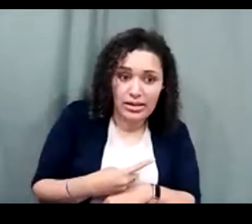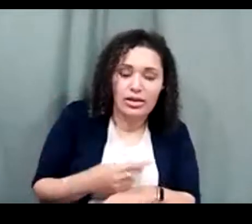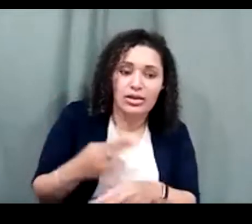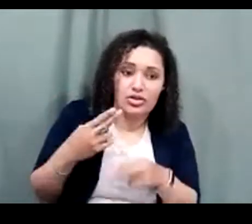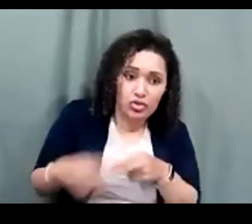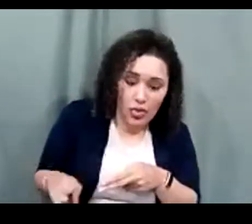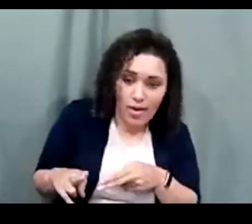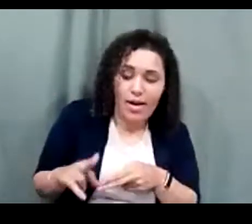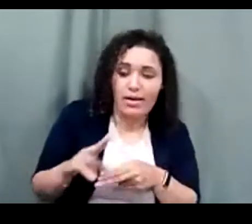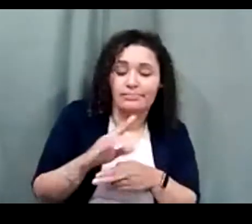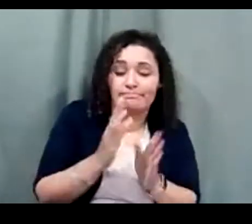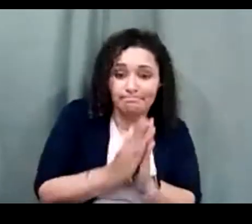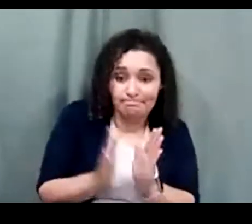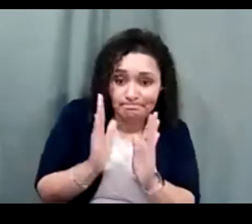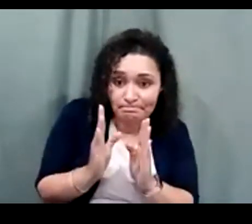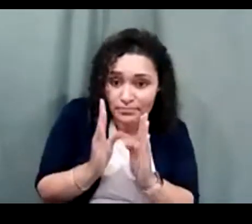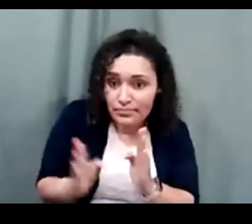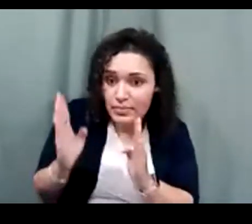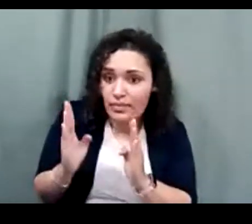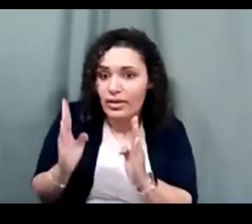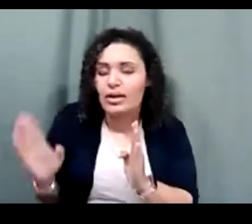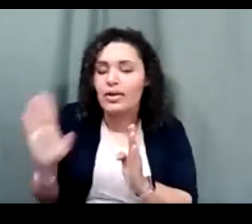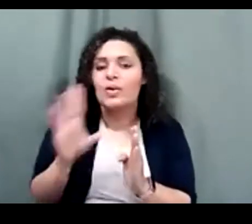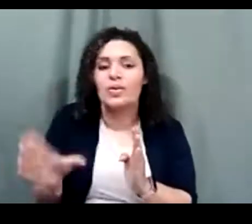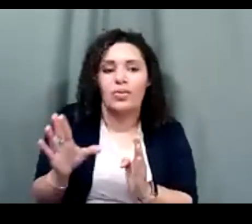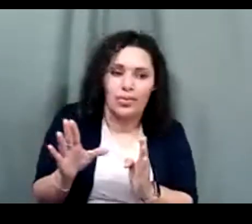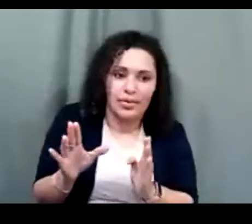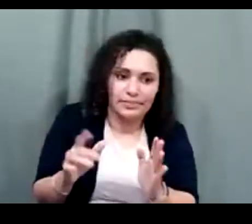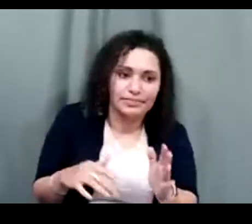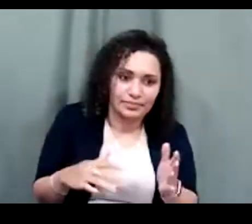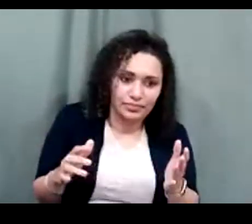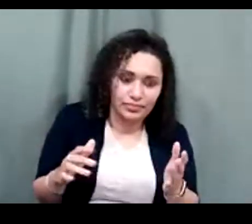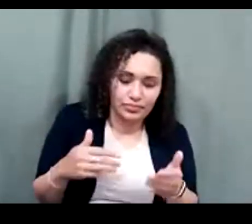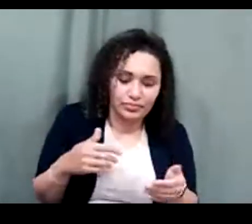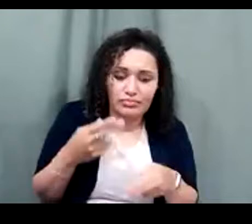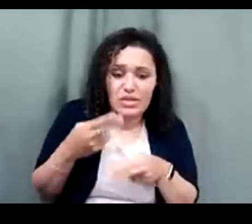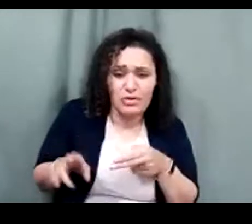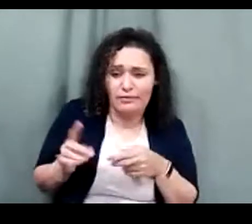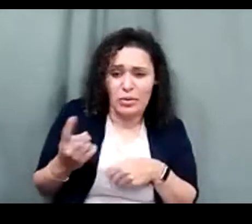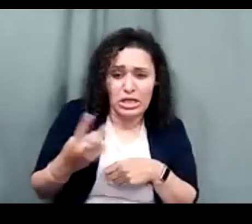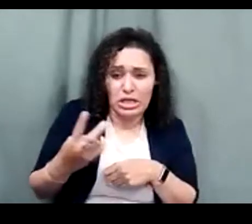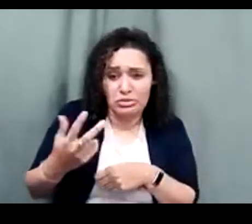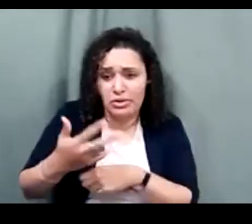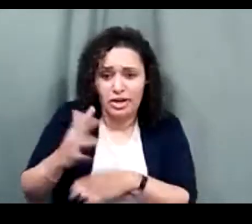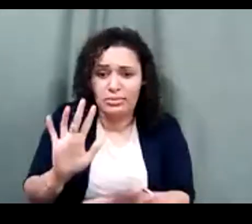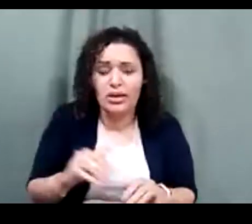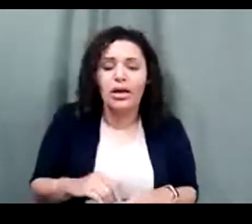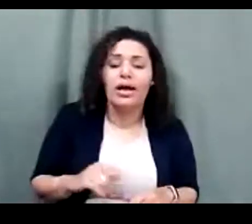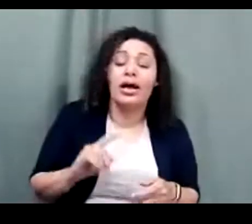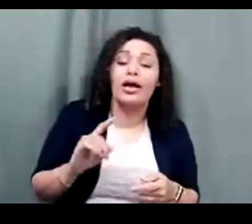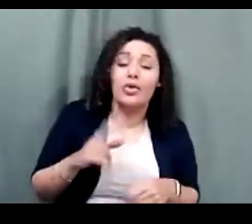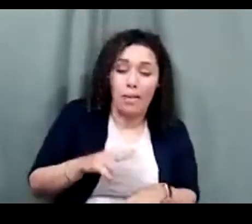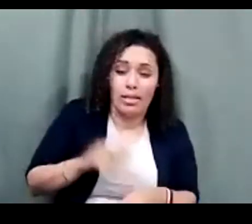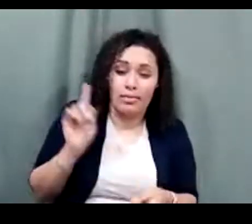periods, and that'll kind of keep everything going. But it's in a very compressed time period. And it's usually until the wines